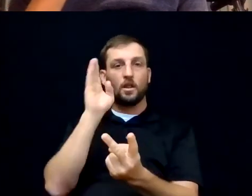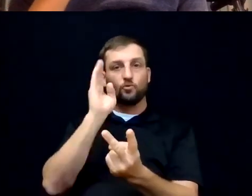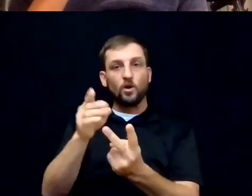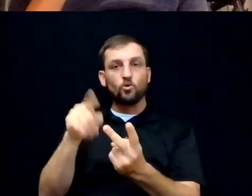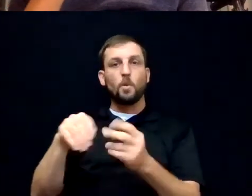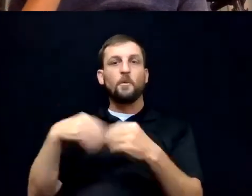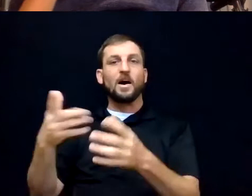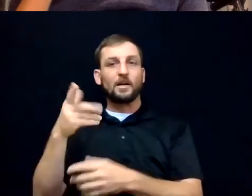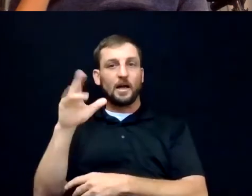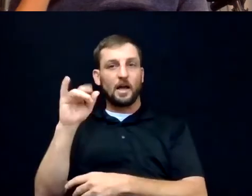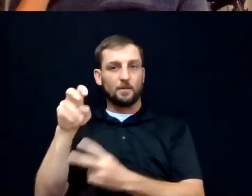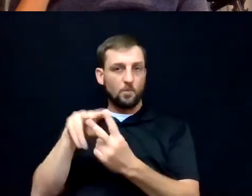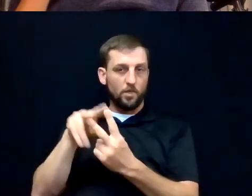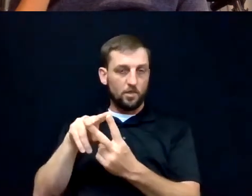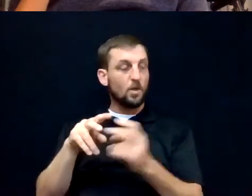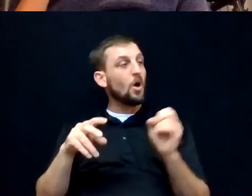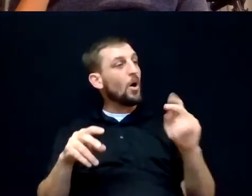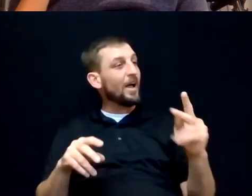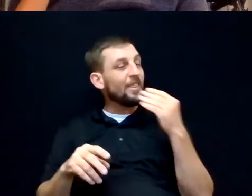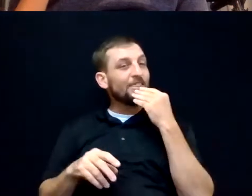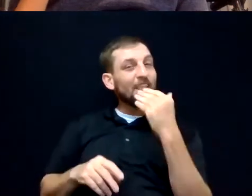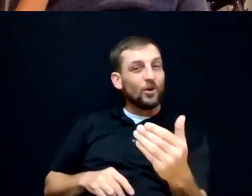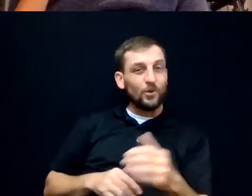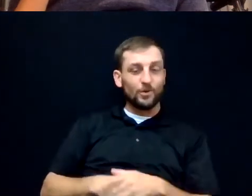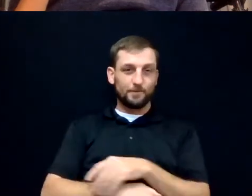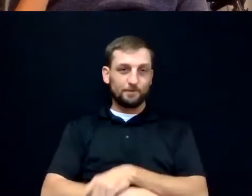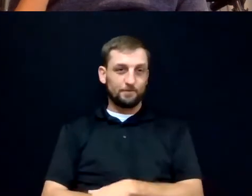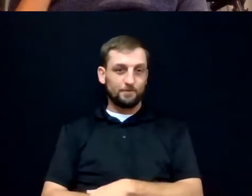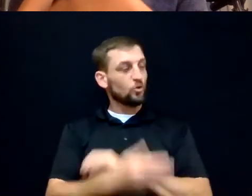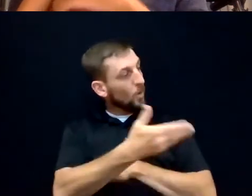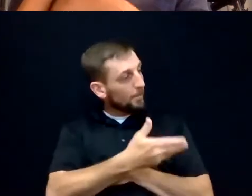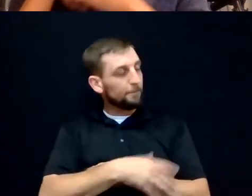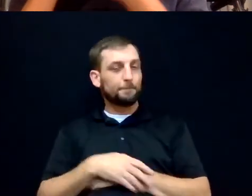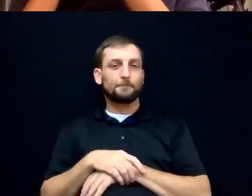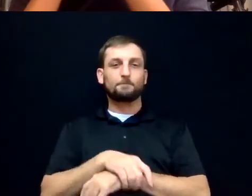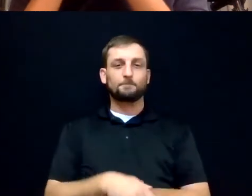guide. okay, very good. Thank you. You're welcome.